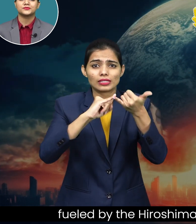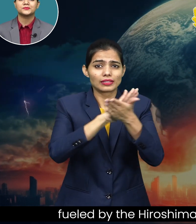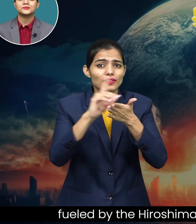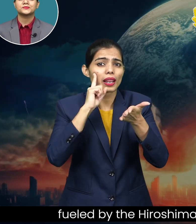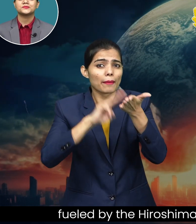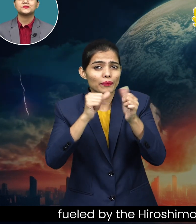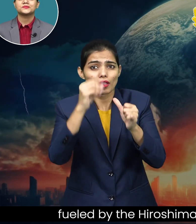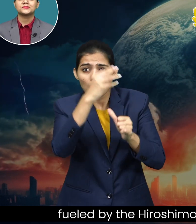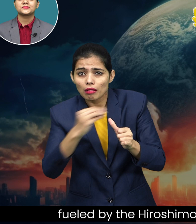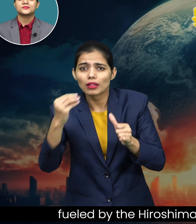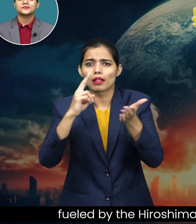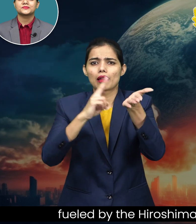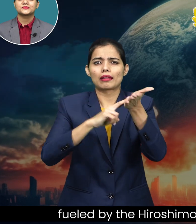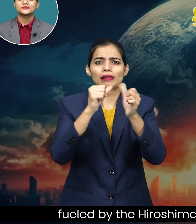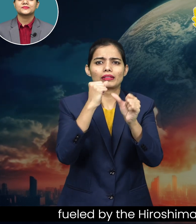1945.